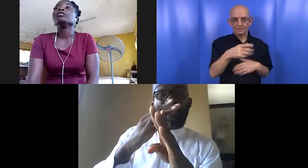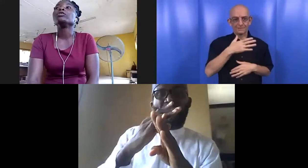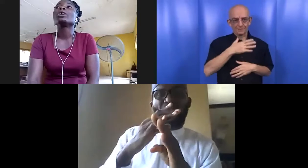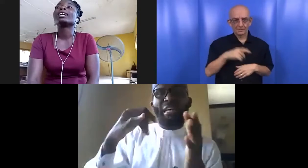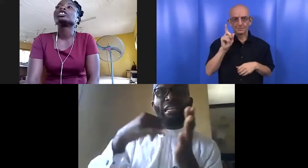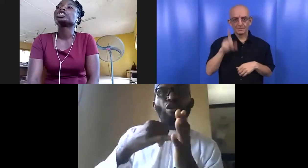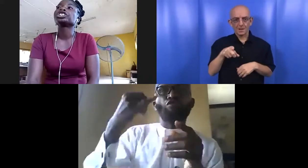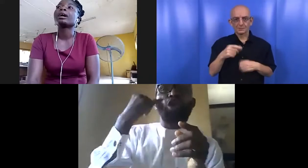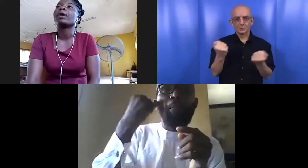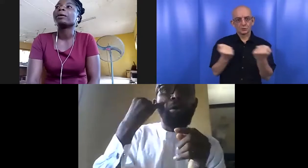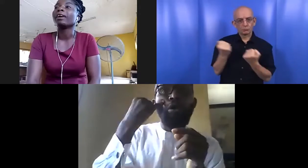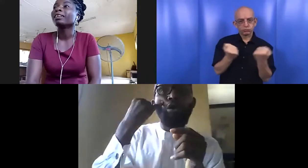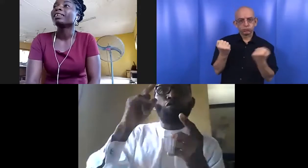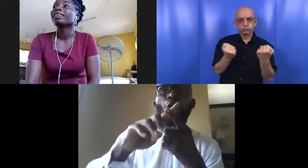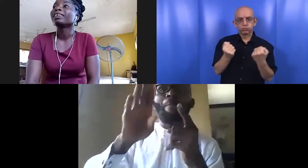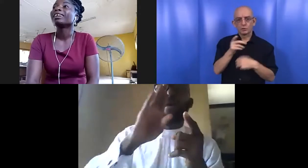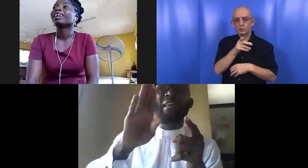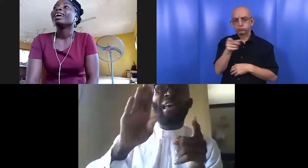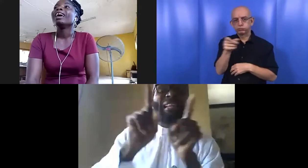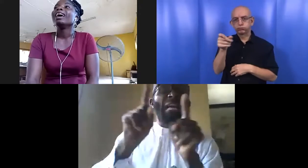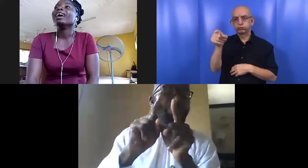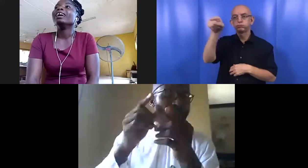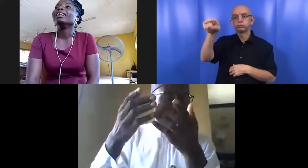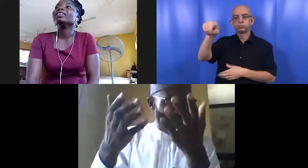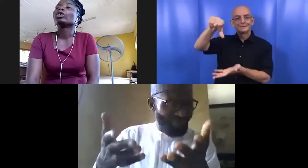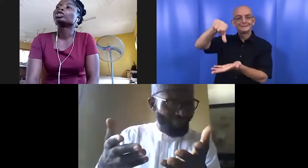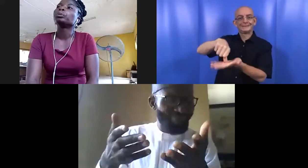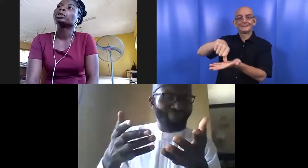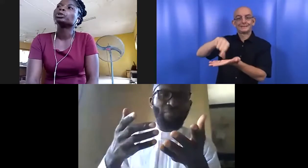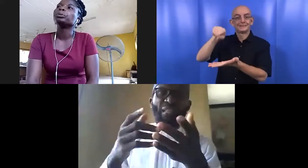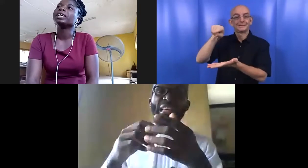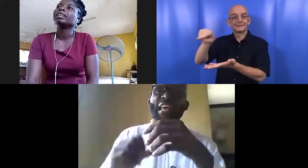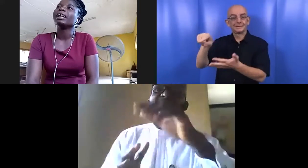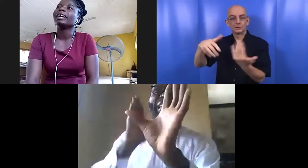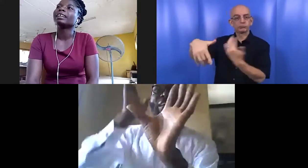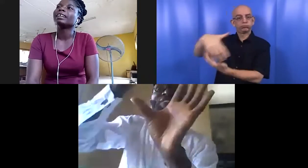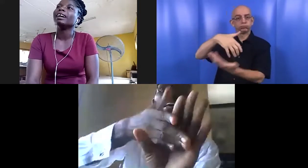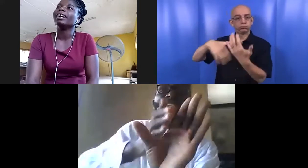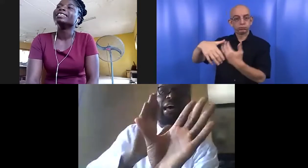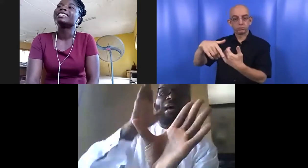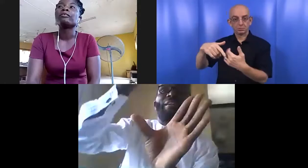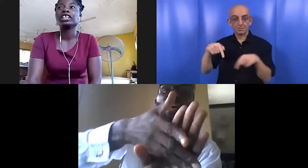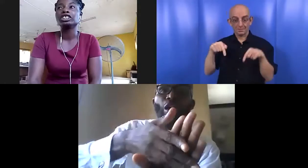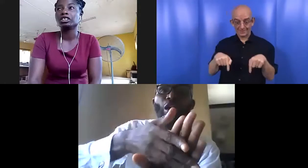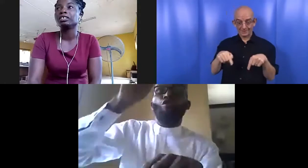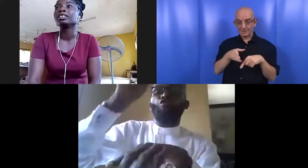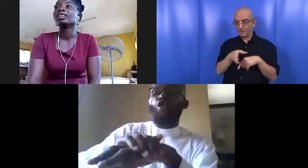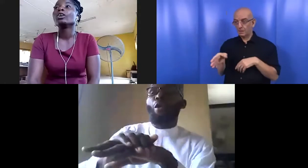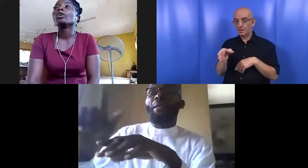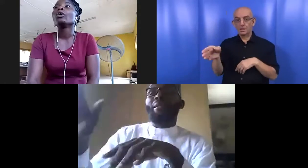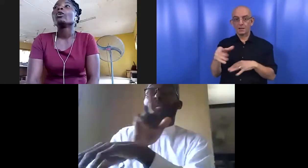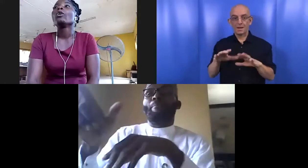And if you look at the social barrier, it was supposed to be like